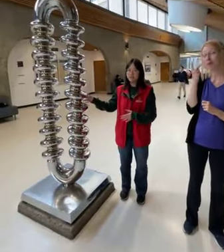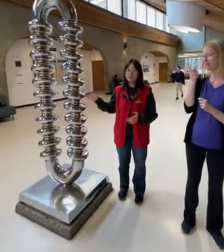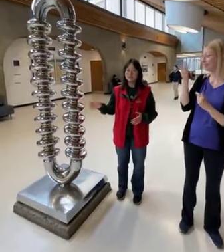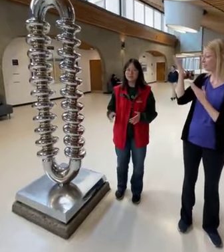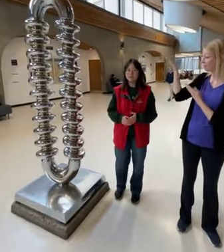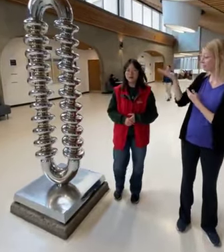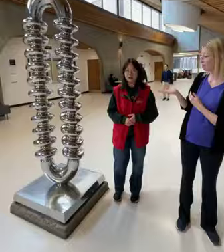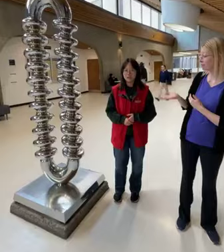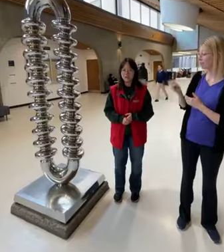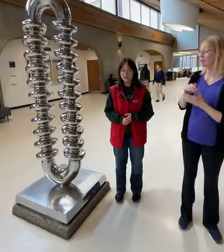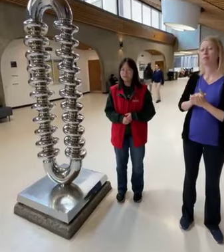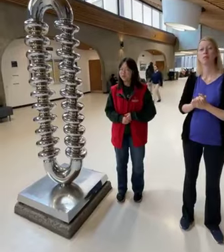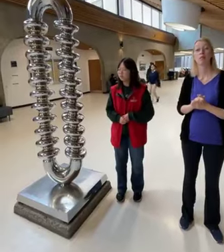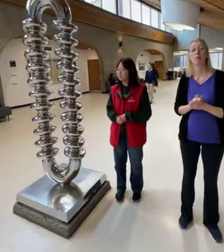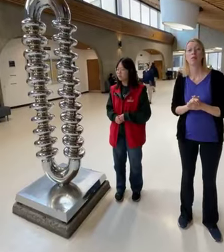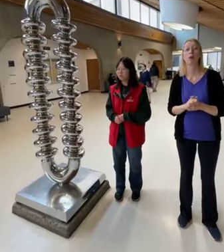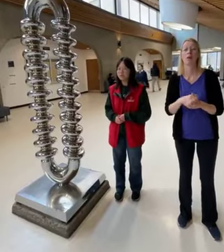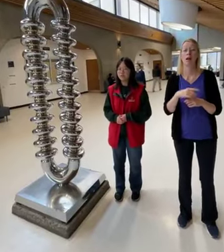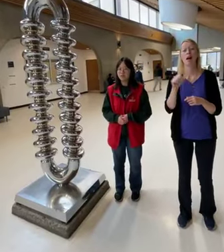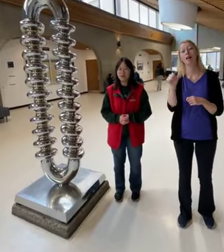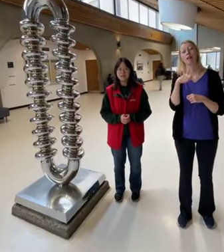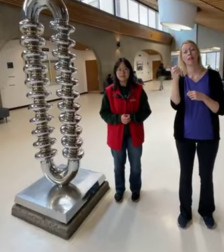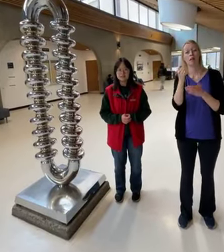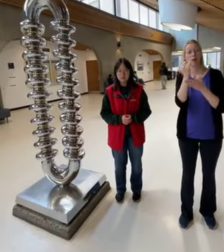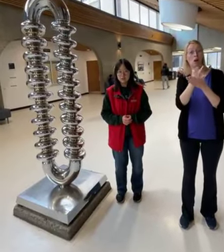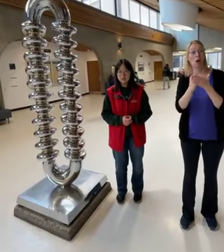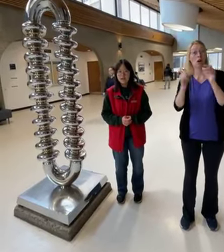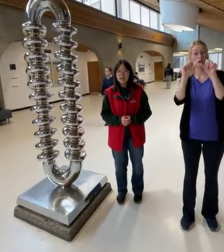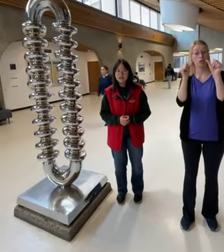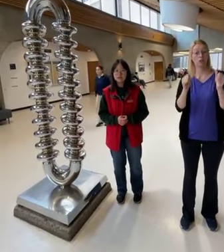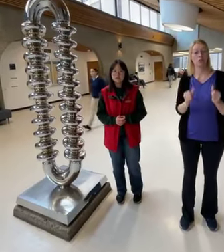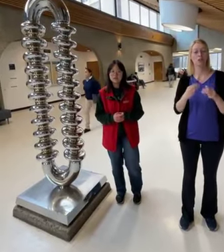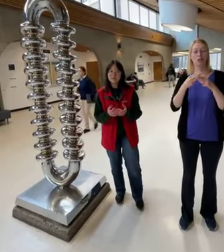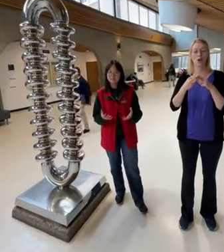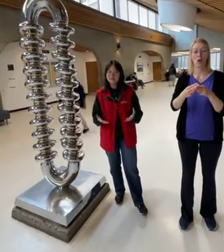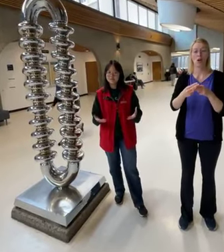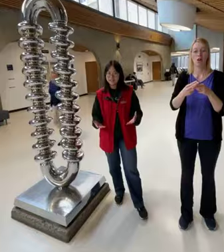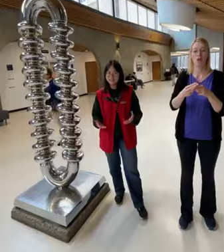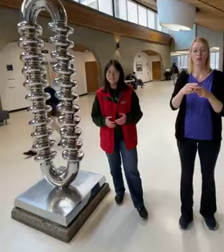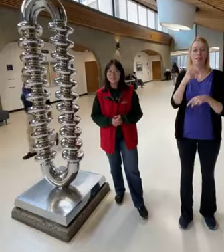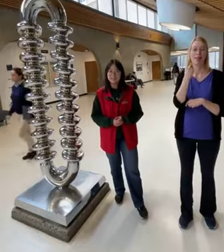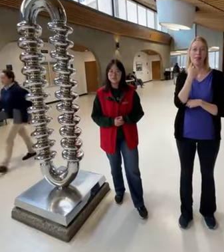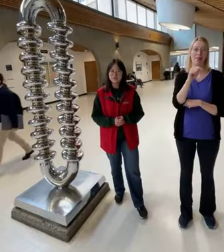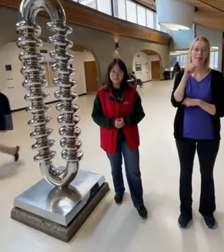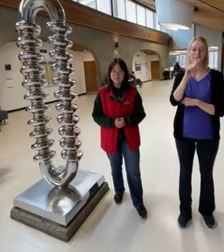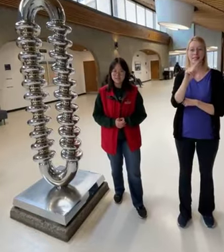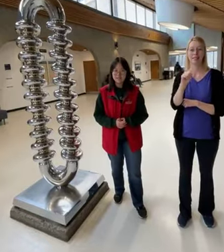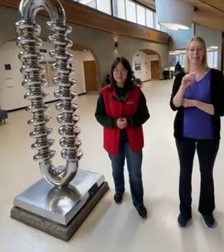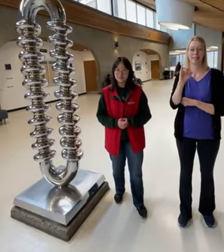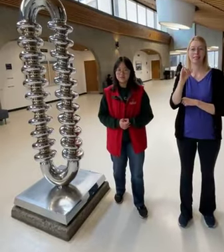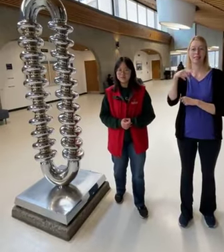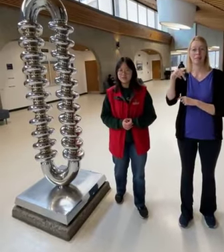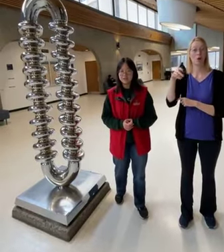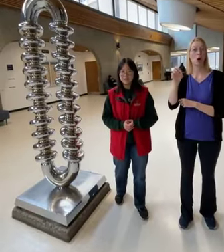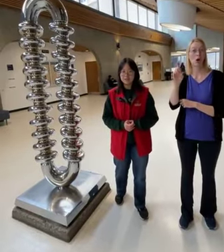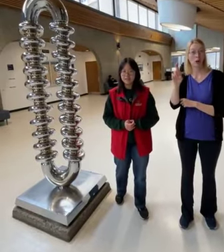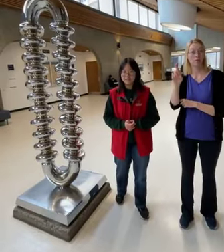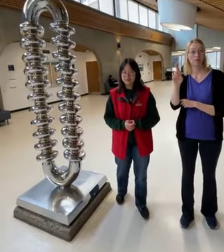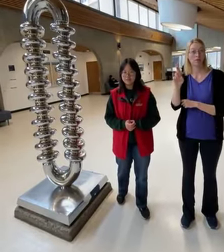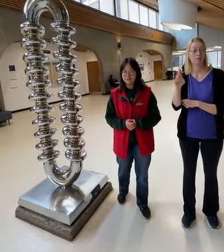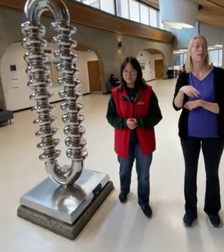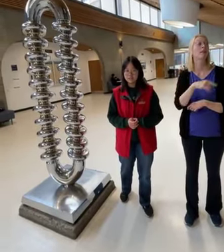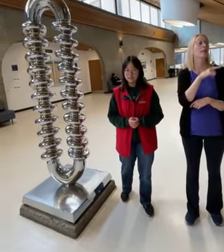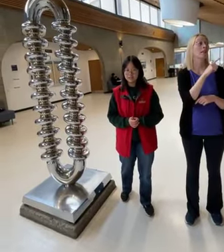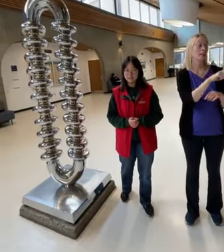beside me over here is one of our on-campus art sculptures known as the Zipper. And so, like I keep mentioning, the classrooms are very big, so they will tend to